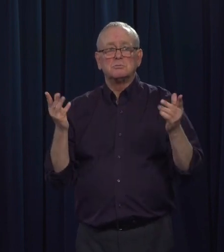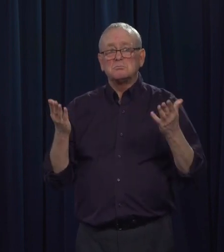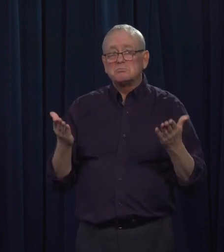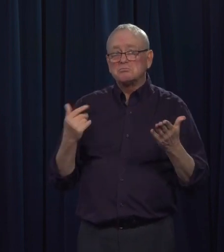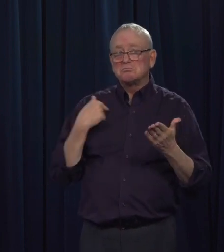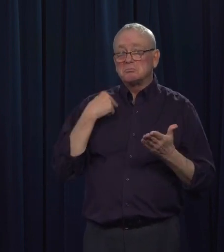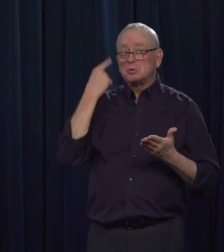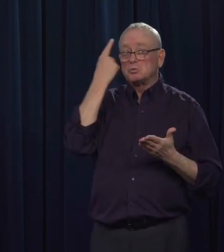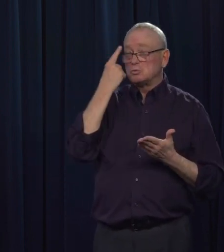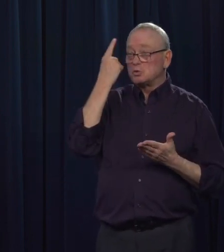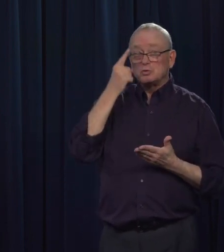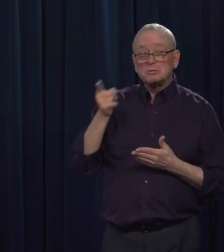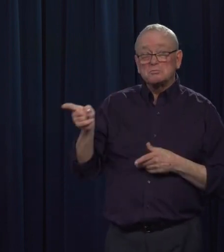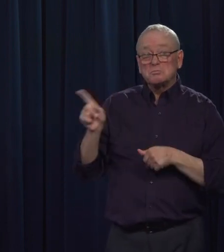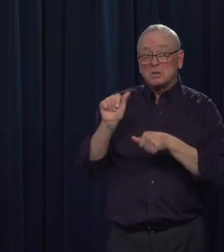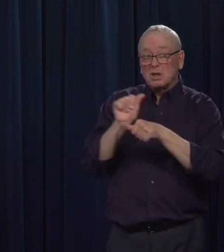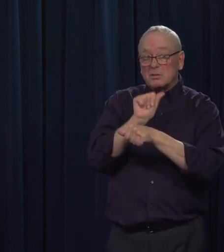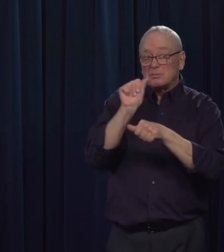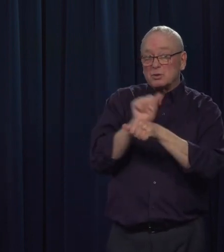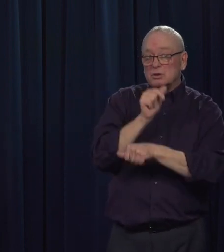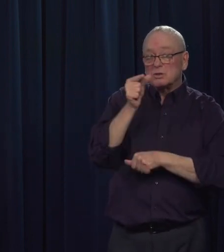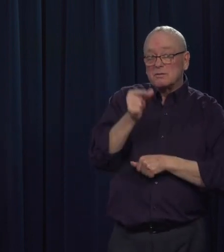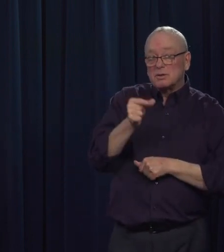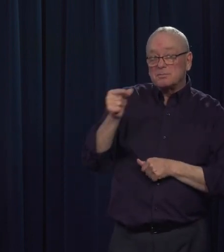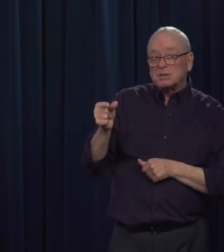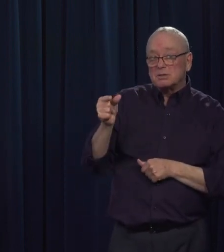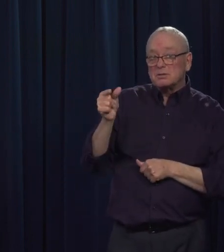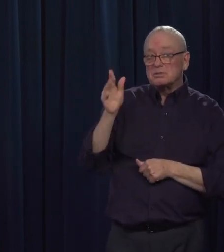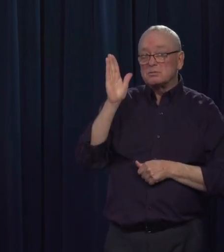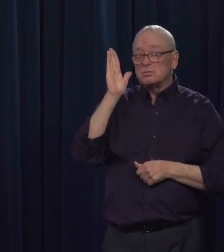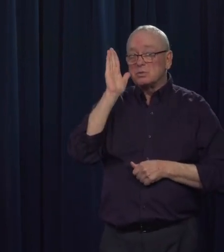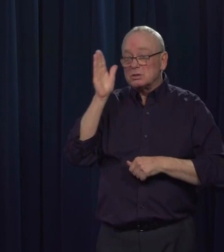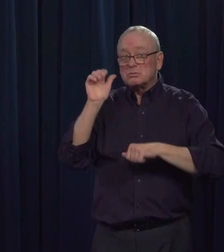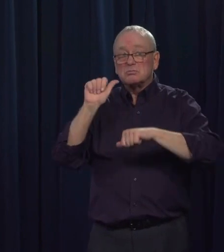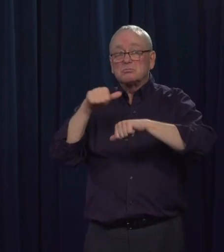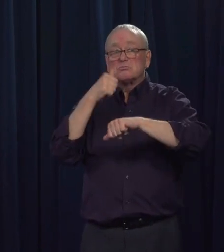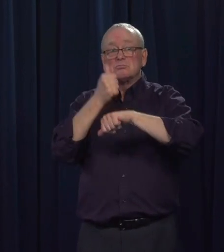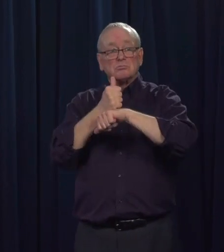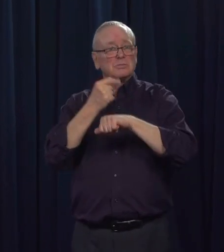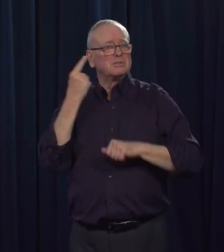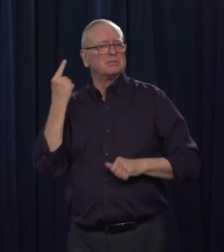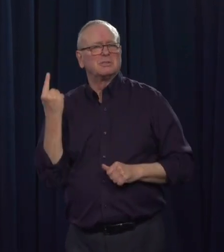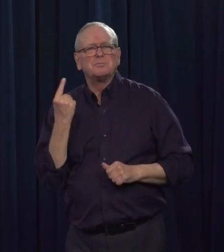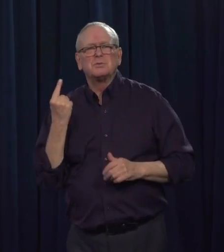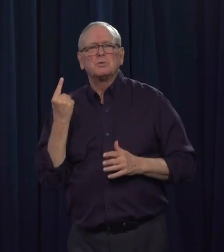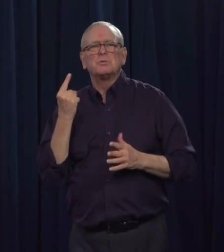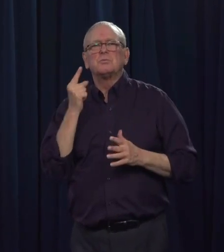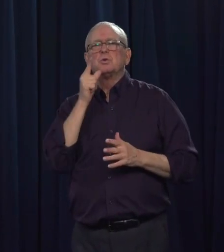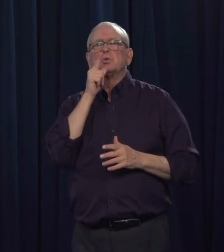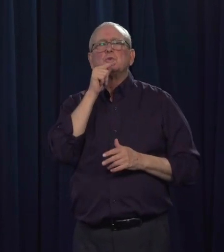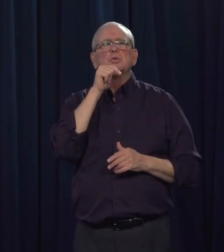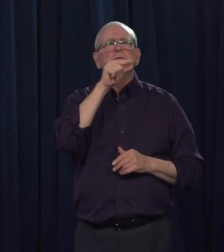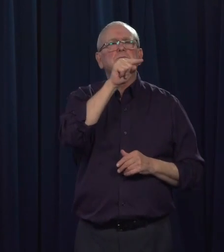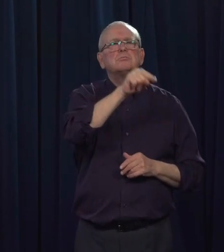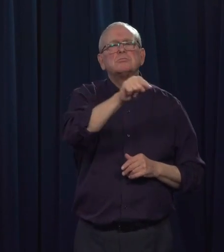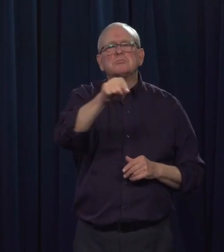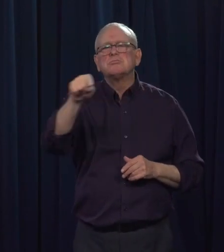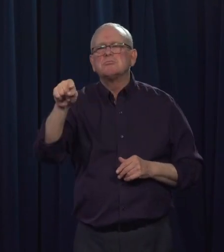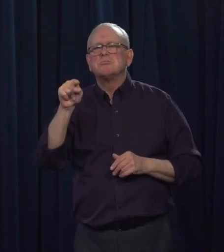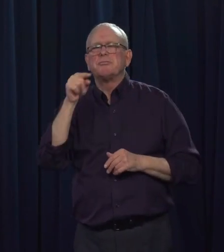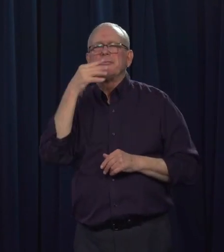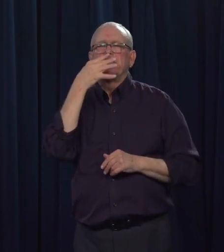had received reports of people not practicing social distancing. I personally witnessed